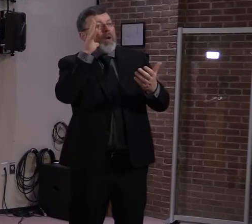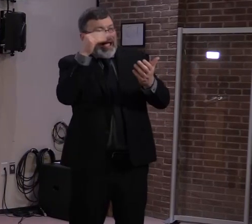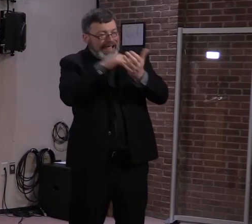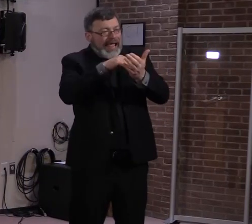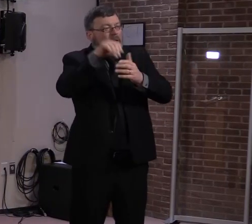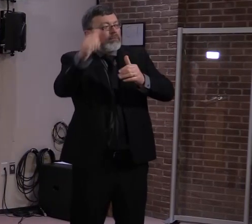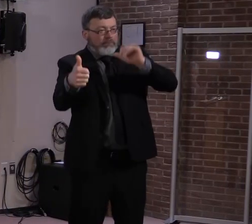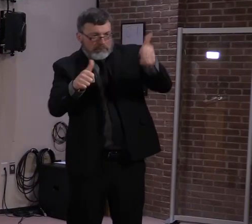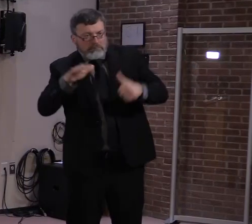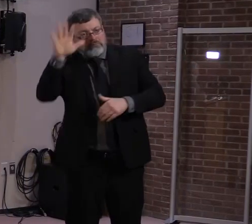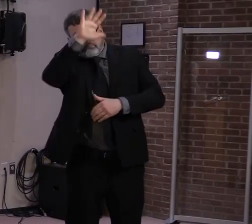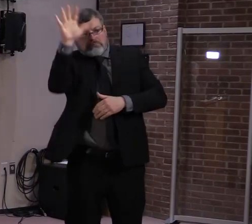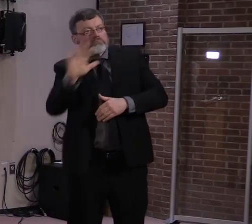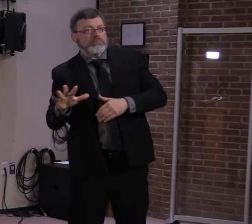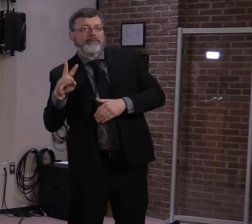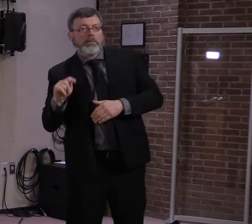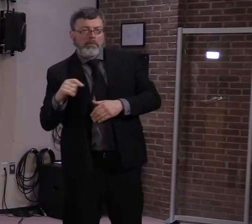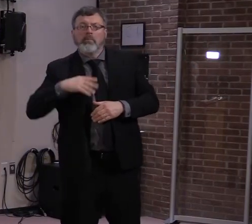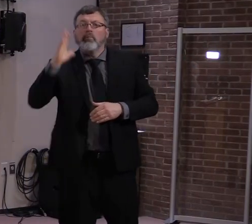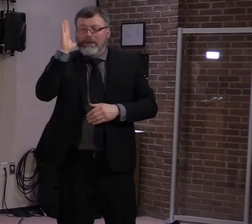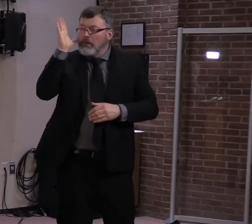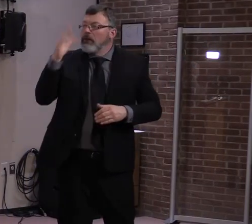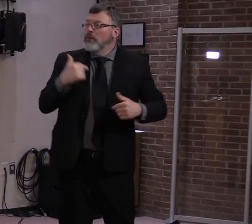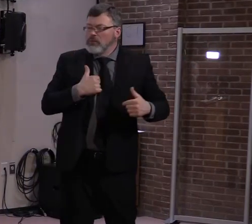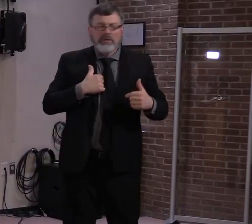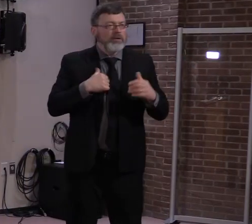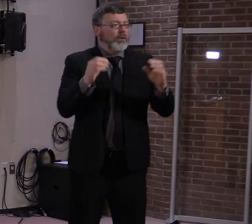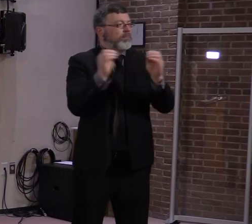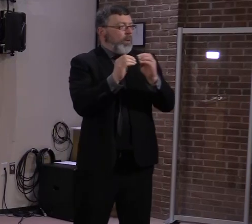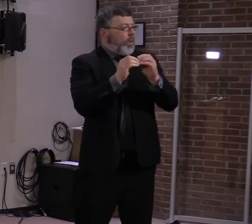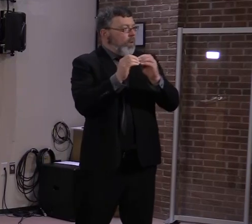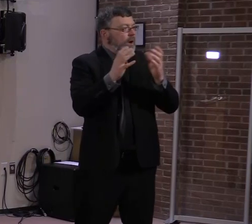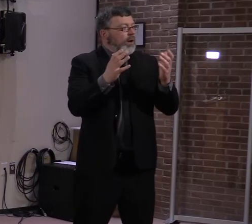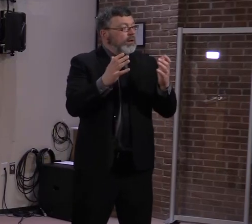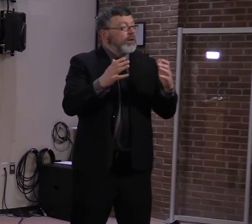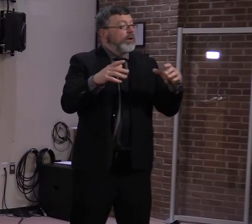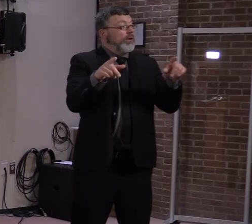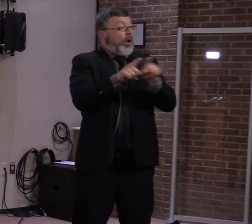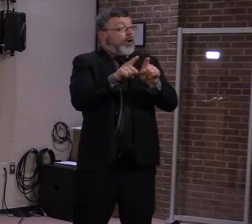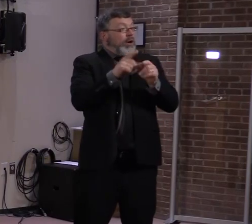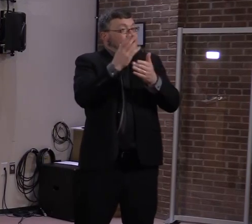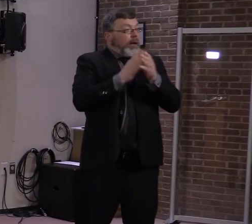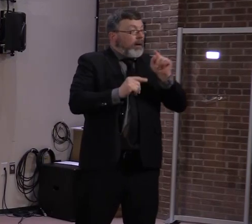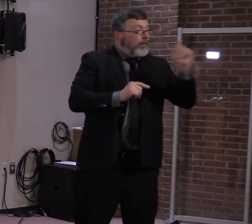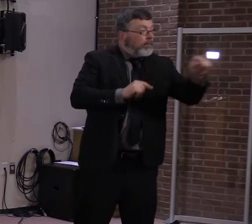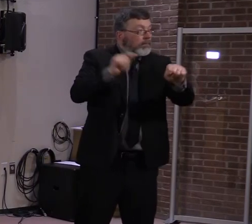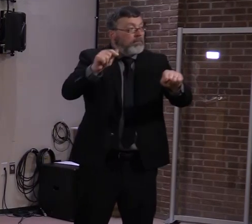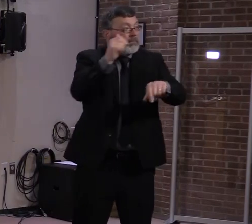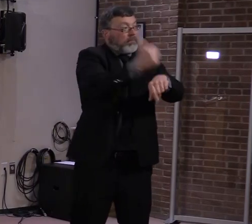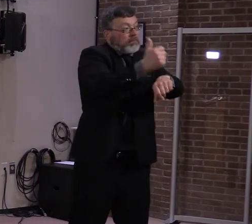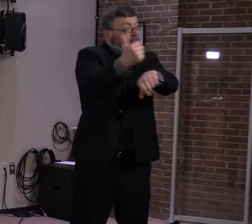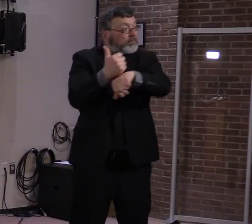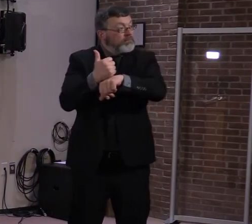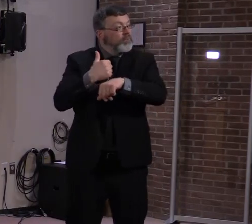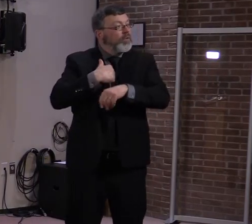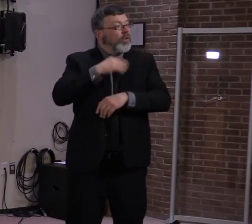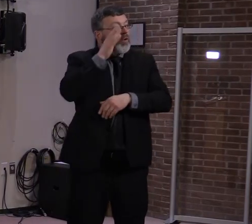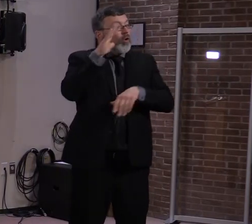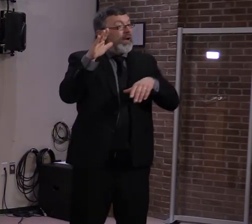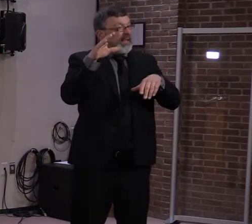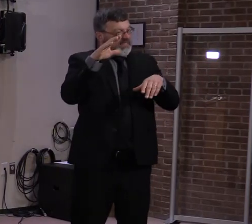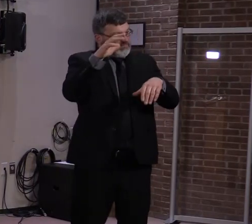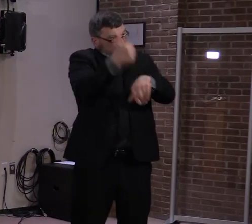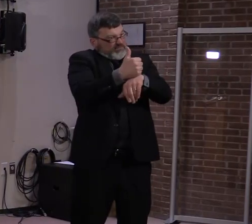walk-ins as we would during registration, but we are starting to merge walk-ins as a philosophy to